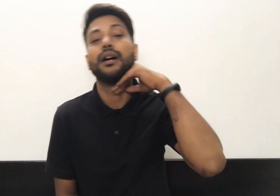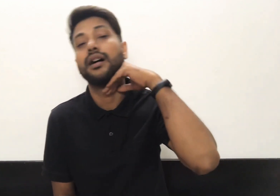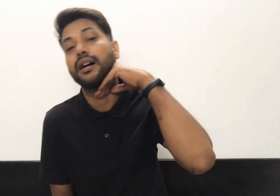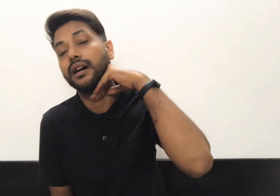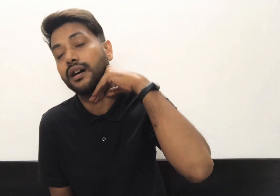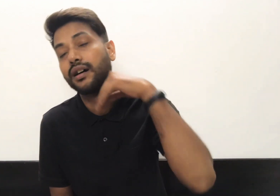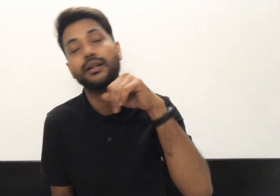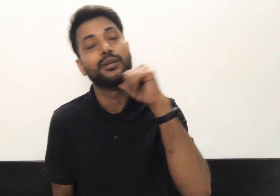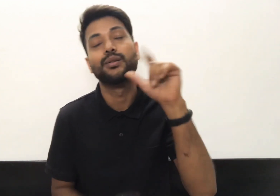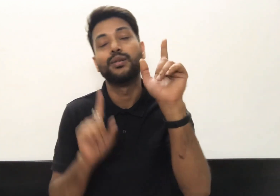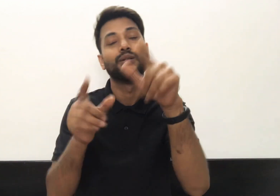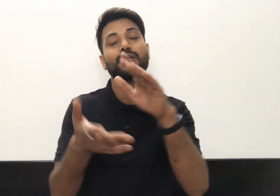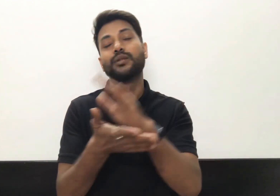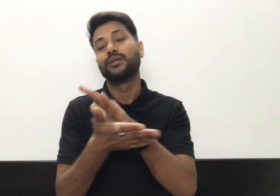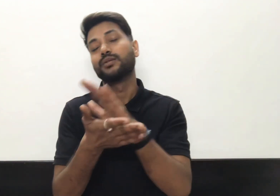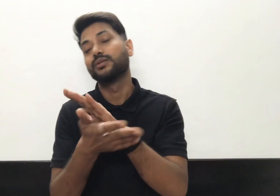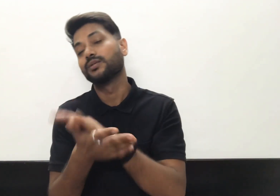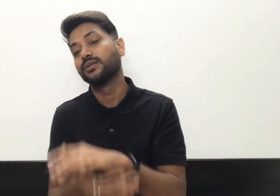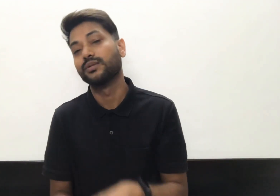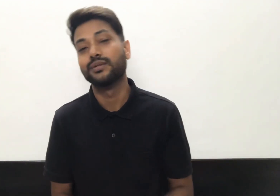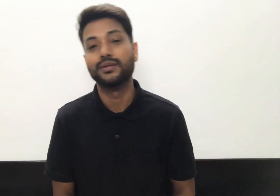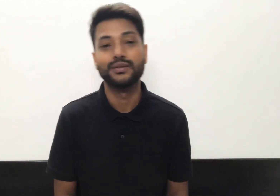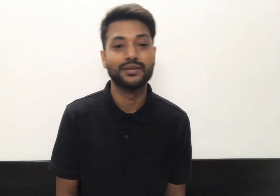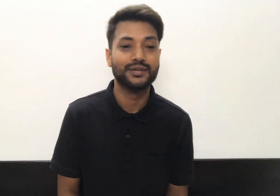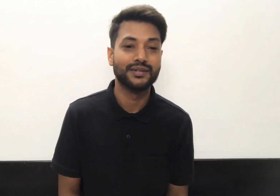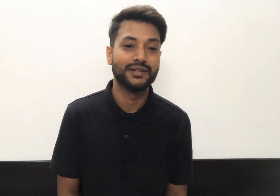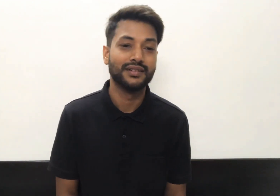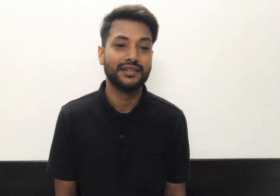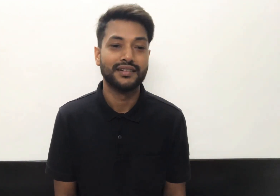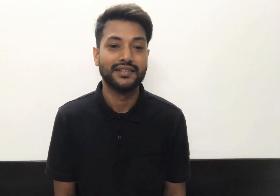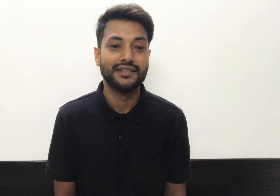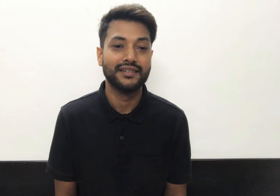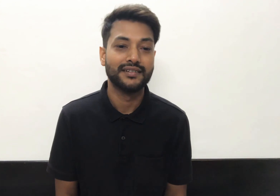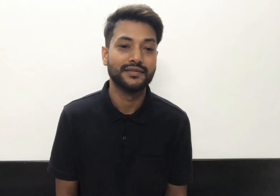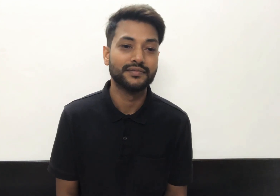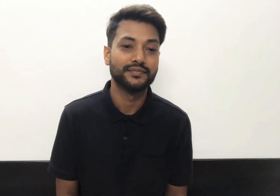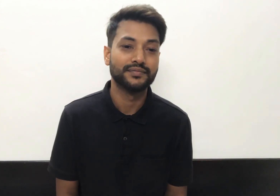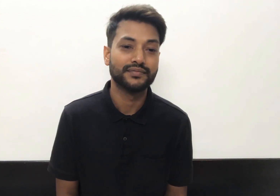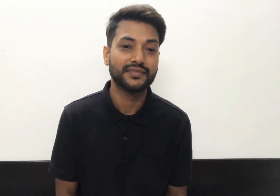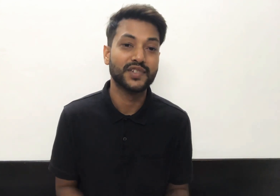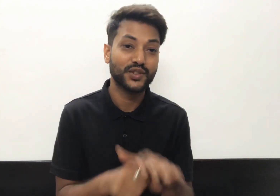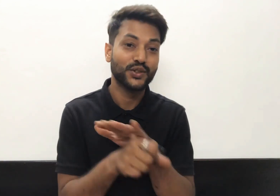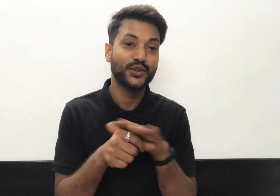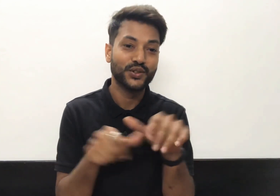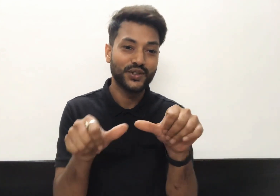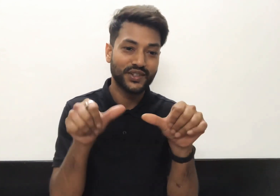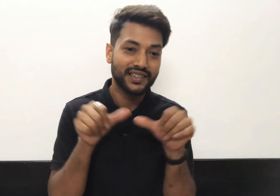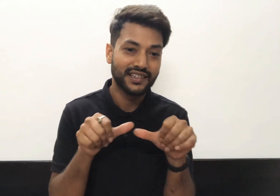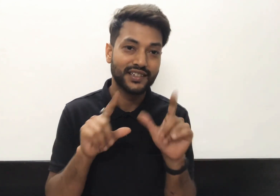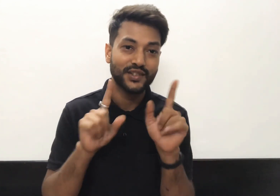go because there's a cricket match in the afternoon somewhere, the local area. If I go to school, I won't be able to